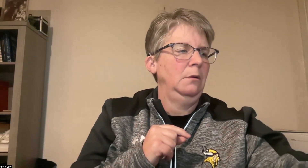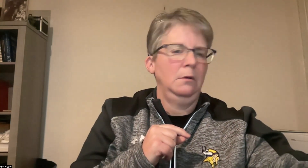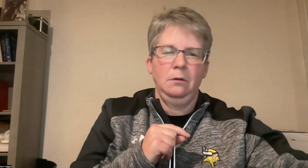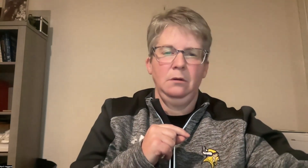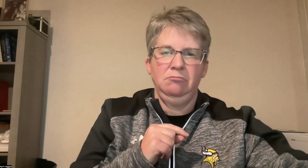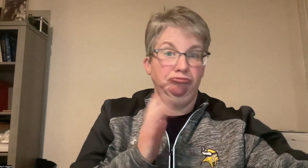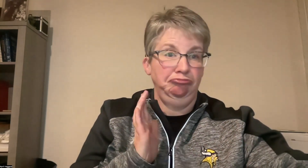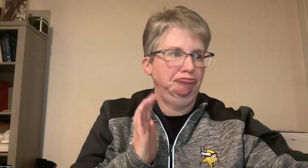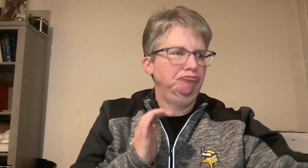Just for a minute.